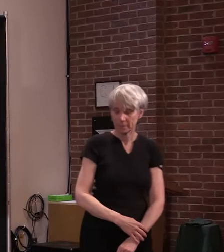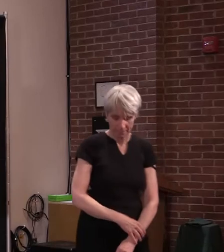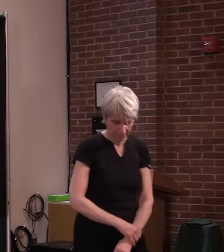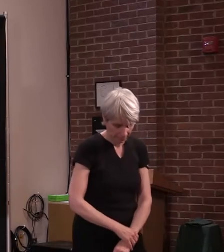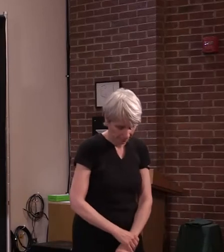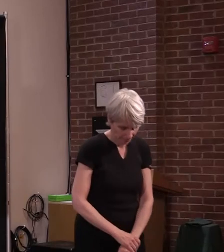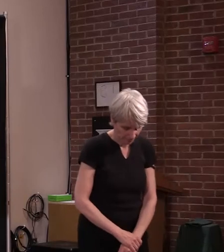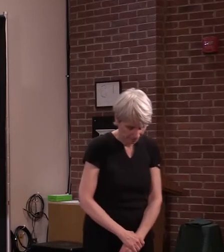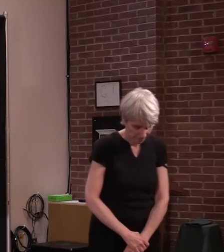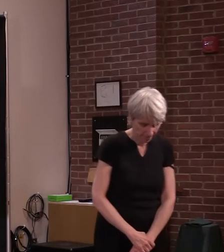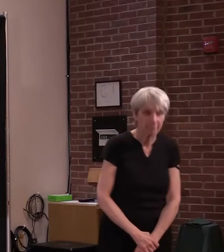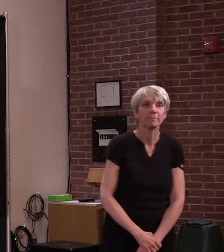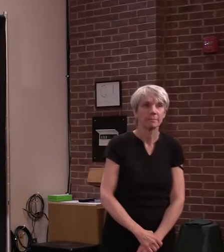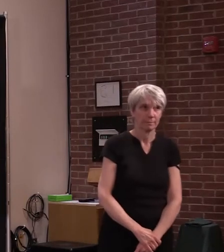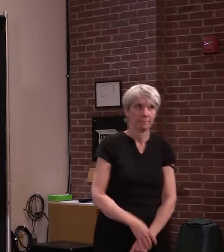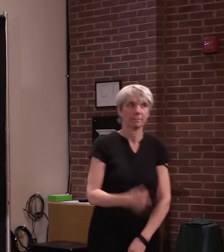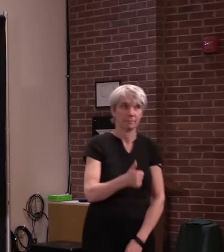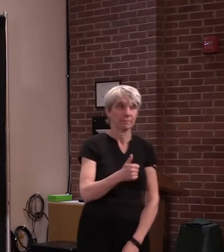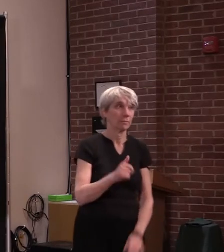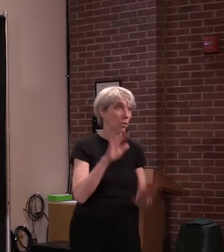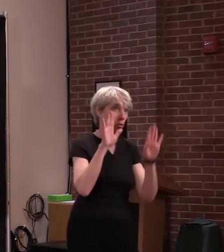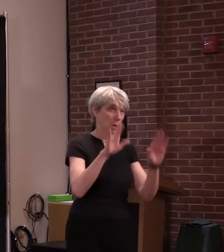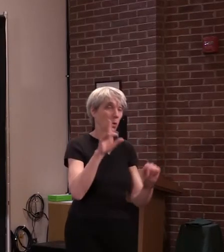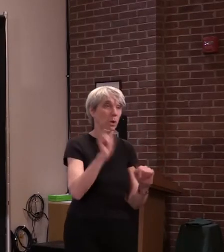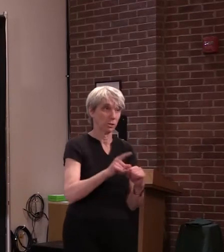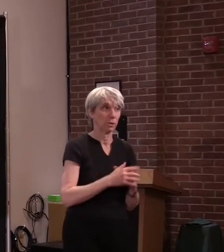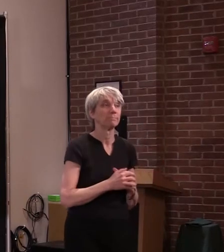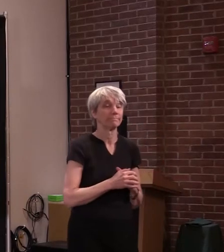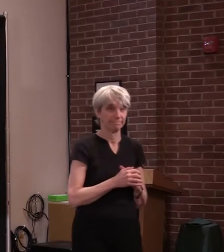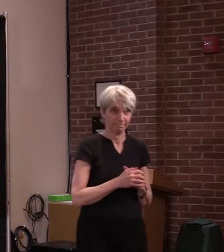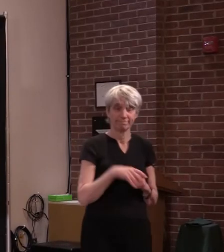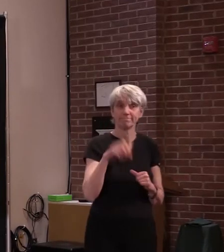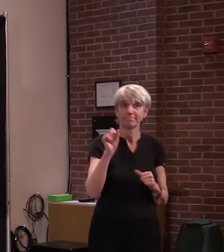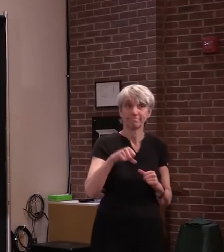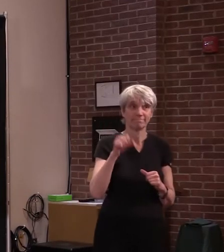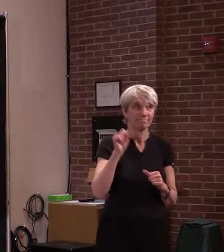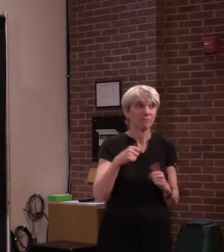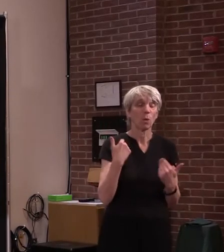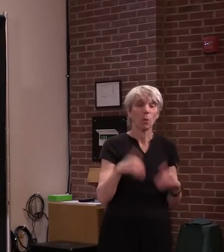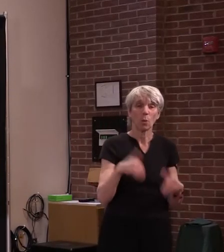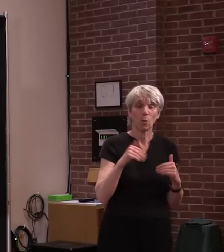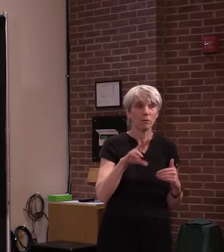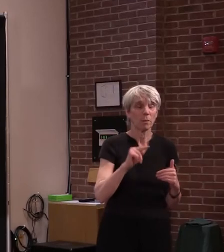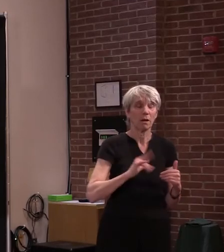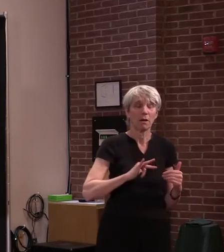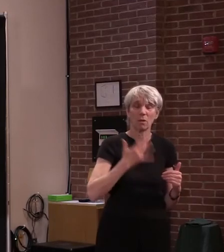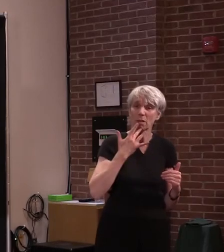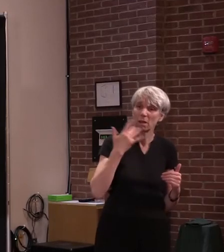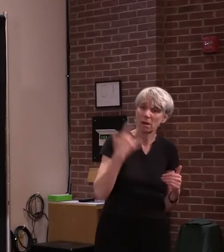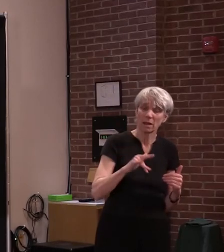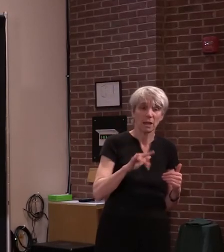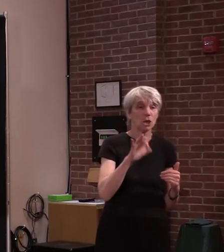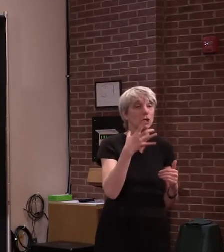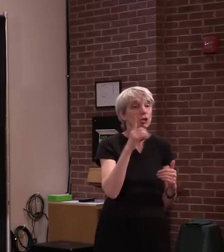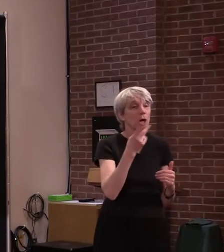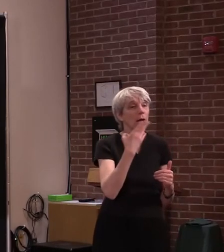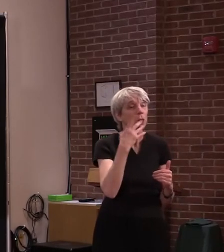Yeah, that's a great question, and you're correct that we have a great vaccination rate in Vermont for